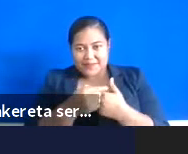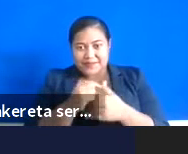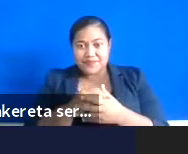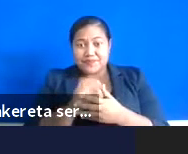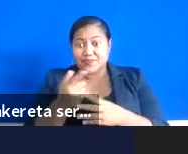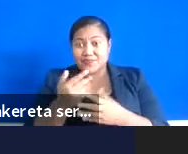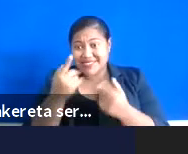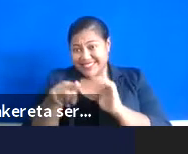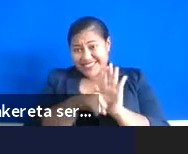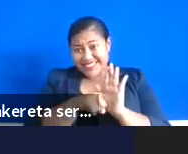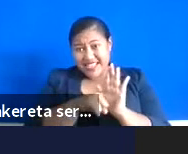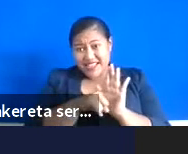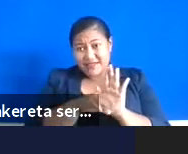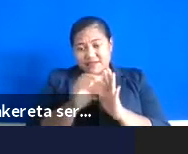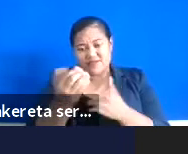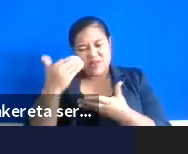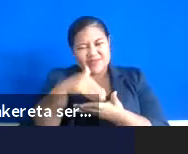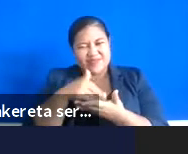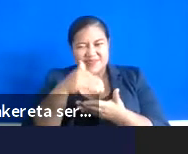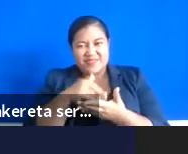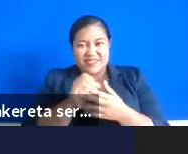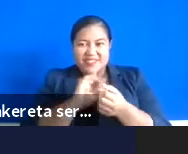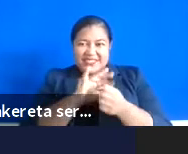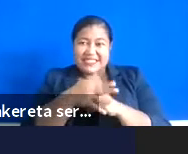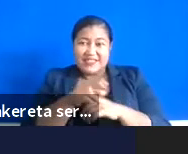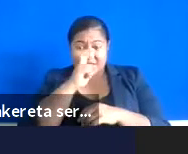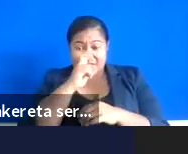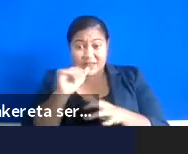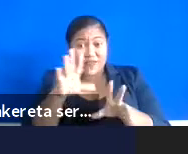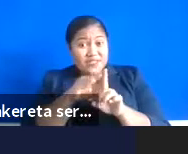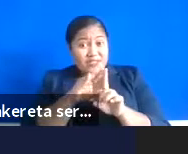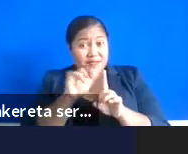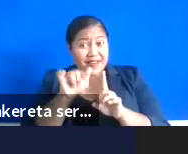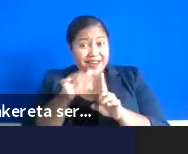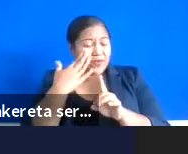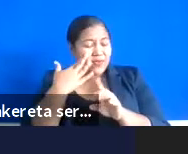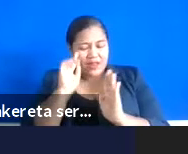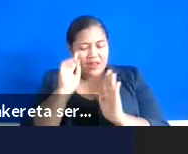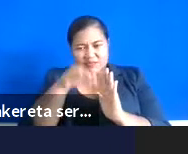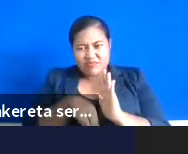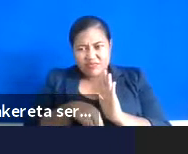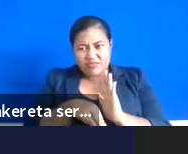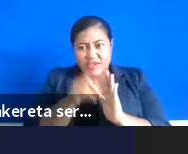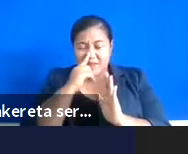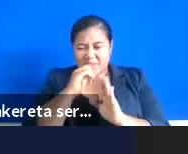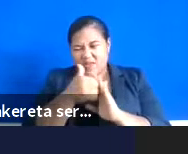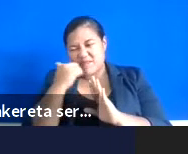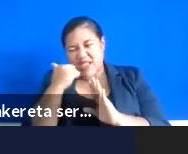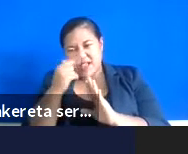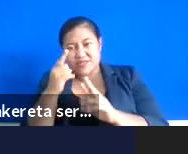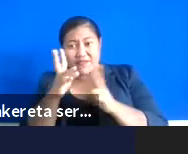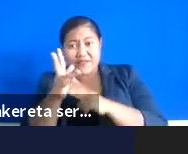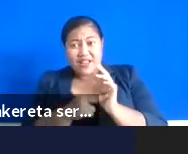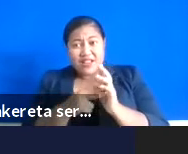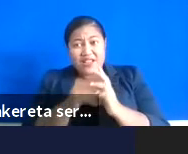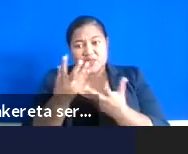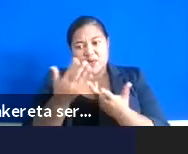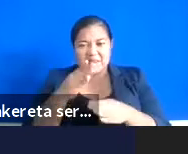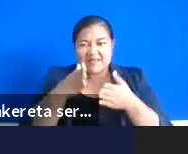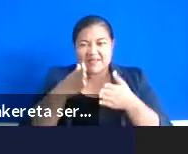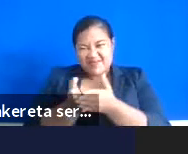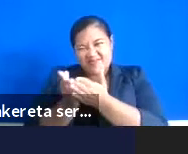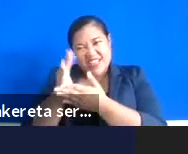added to um covert government restrictions so for example where there was an influx of people back to the villages or there was disrupted shipping services